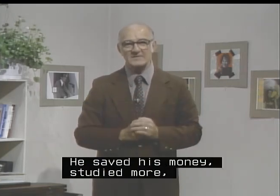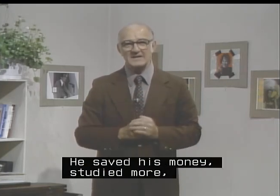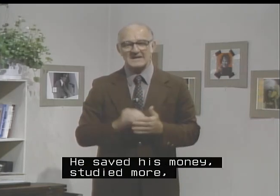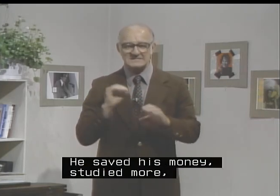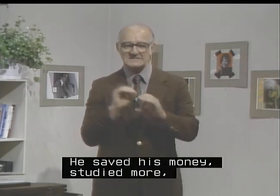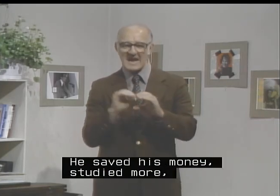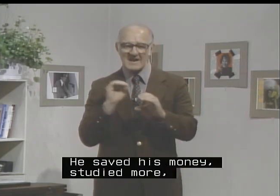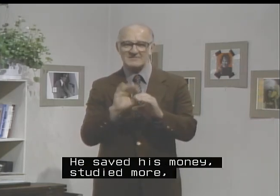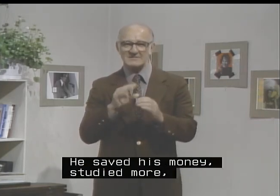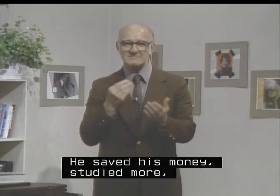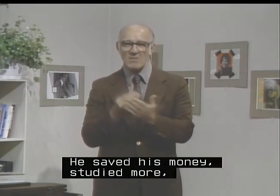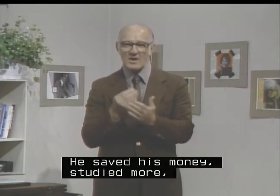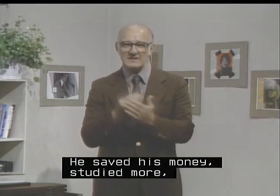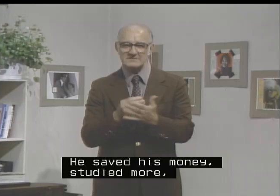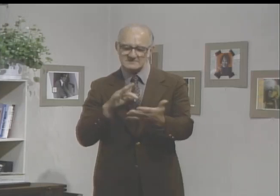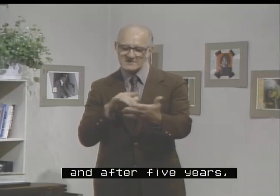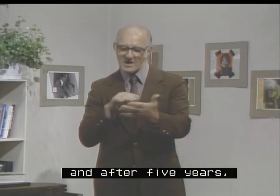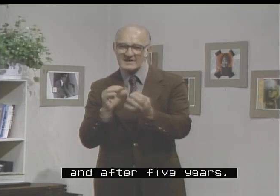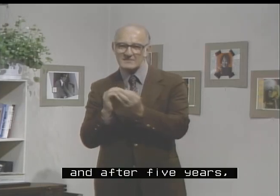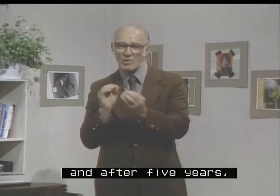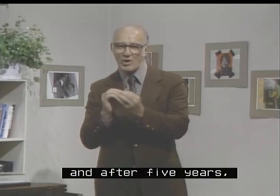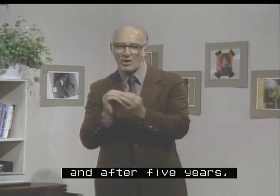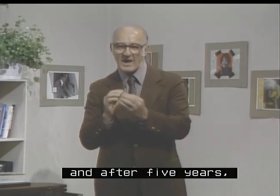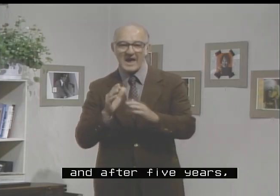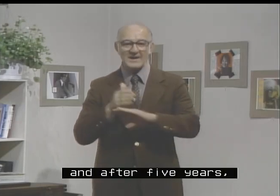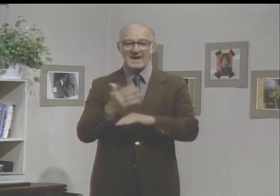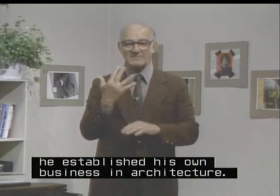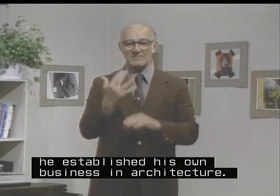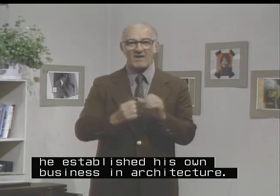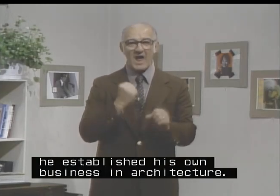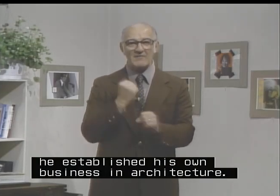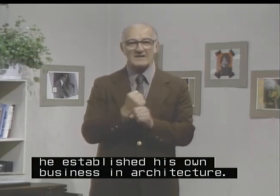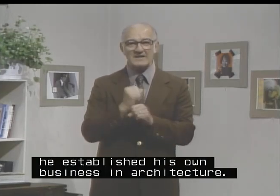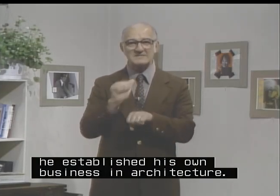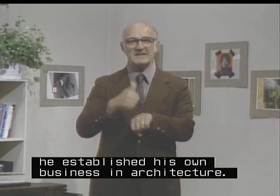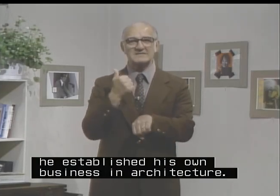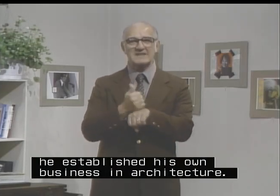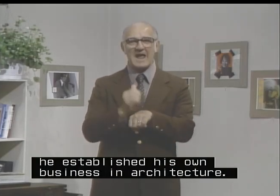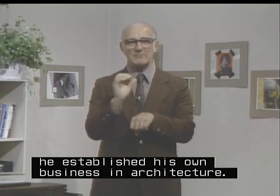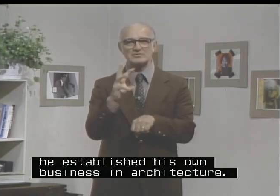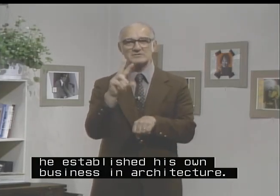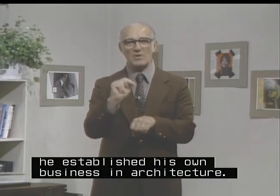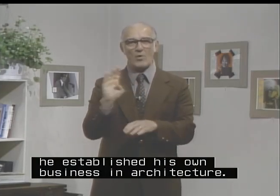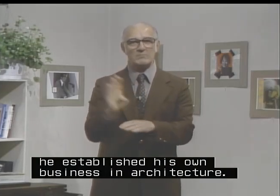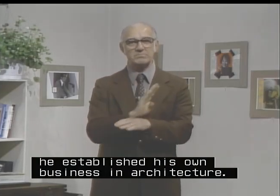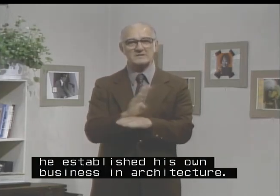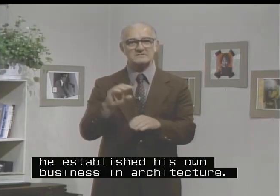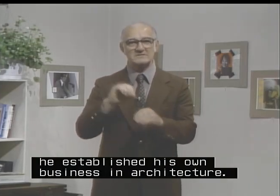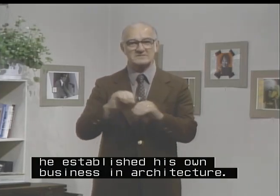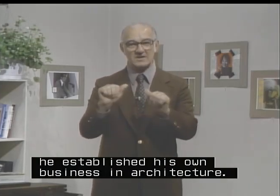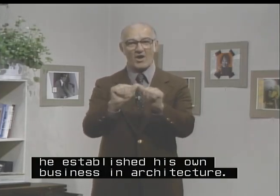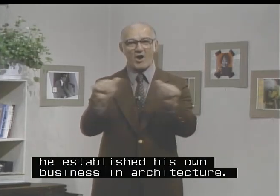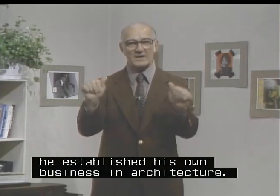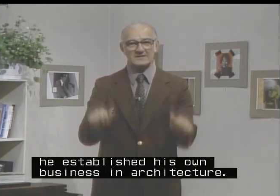He saved his money, studied more, and after 5 years, he established his own business in